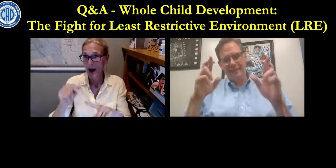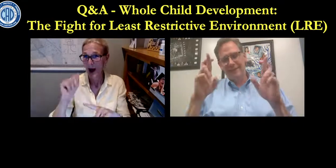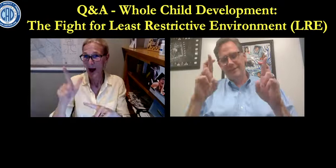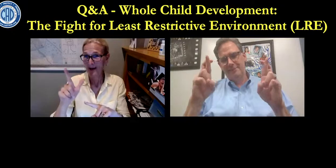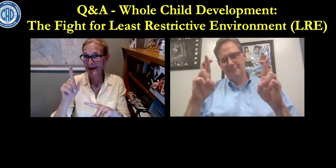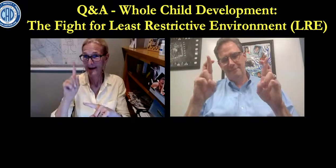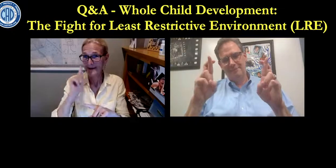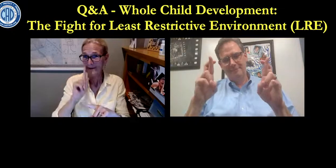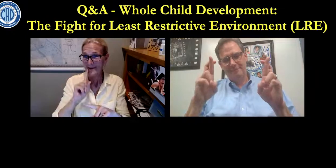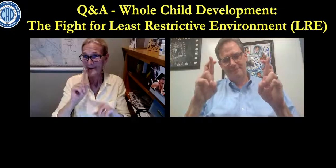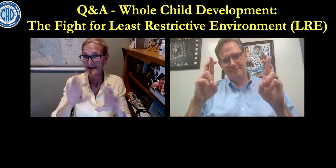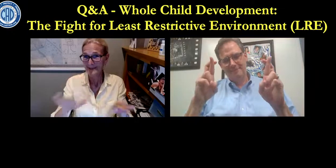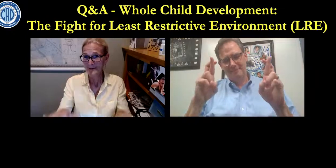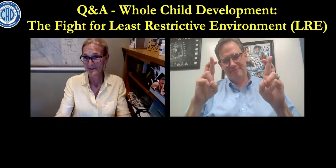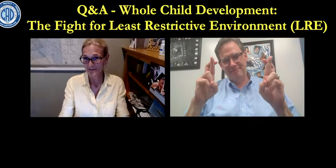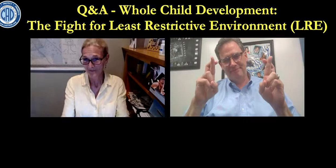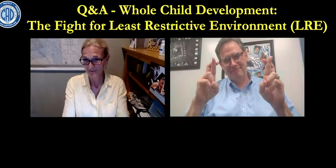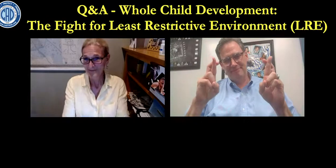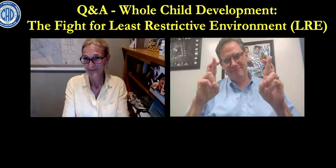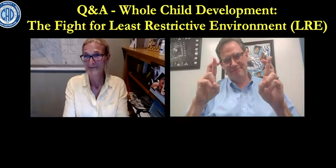You know,